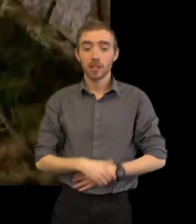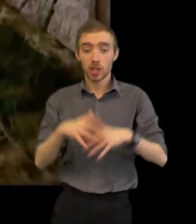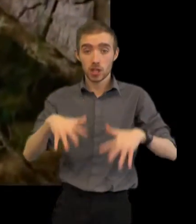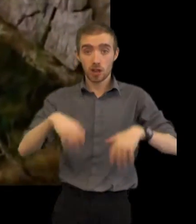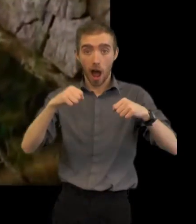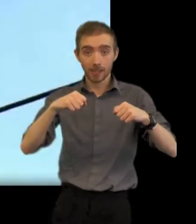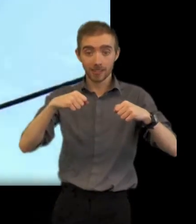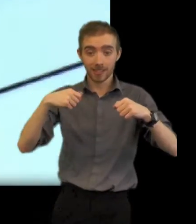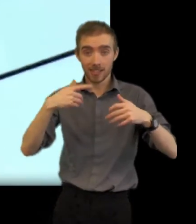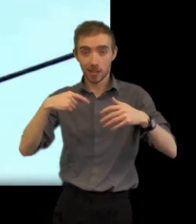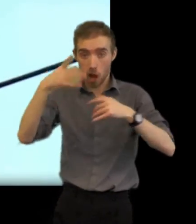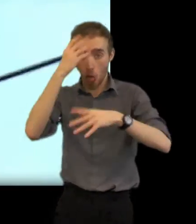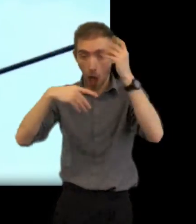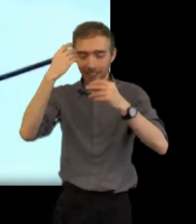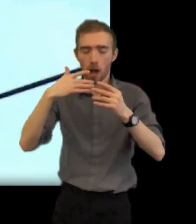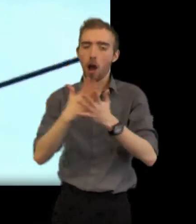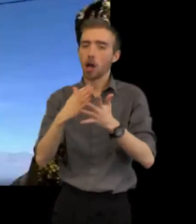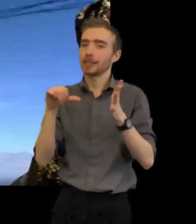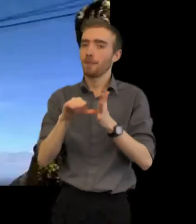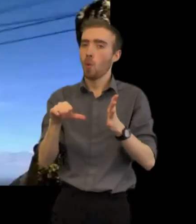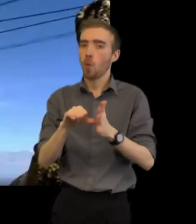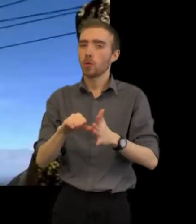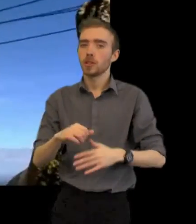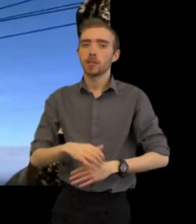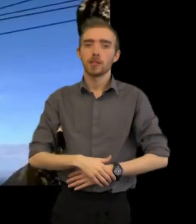To start with, learning is difficult.